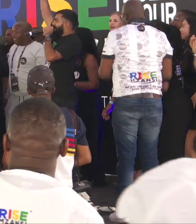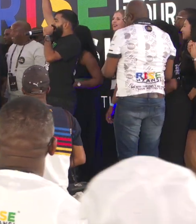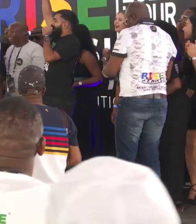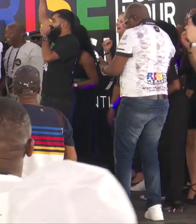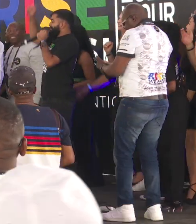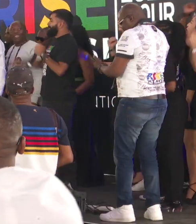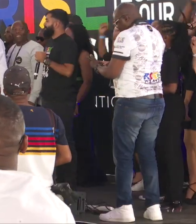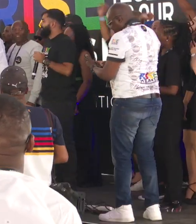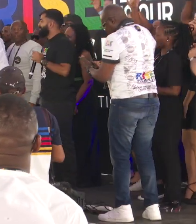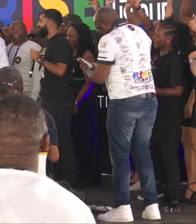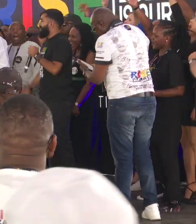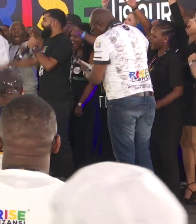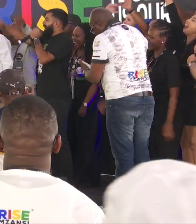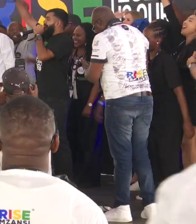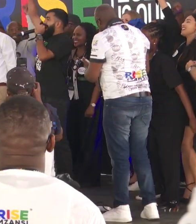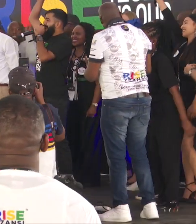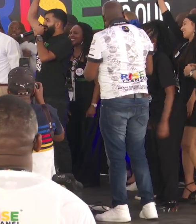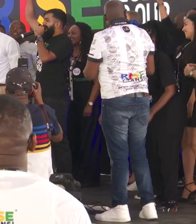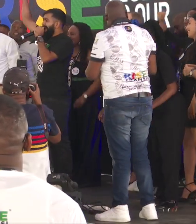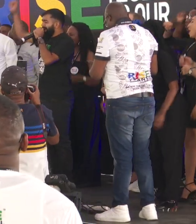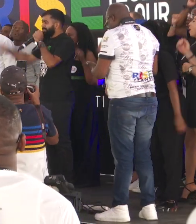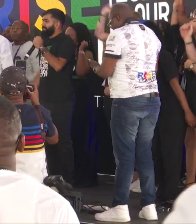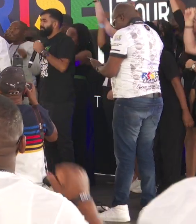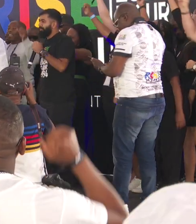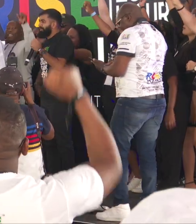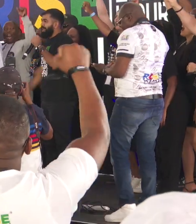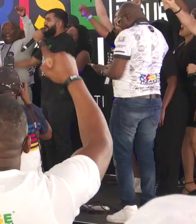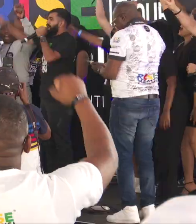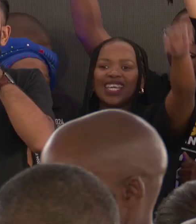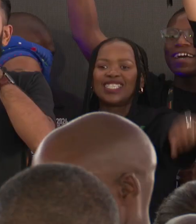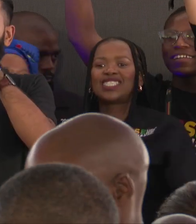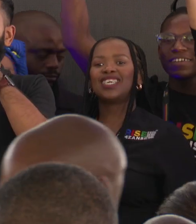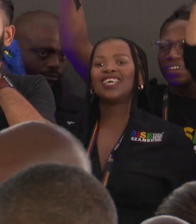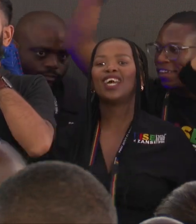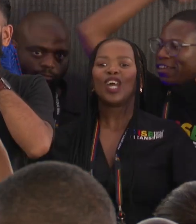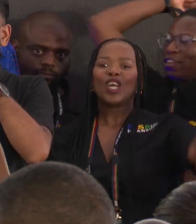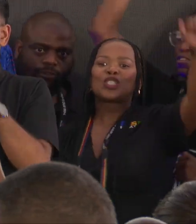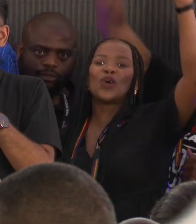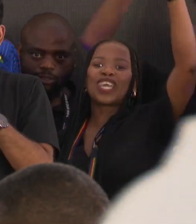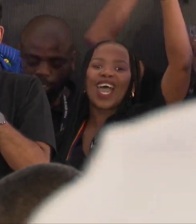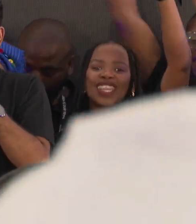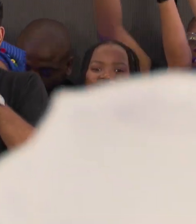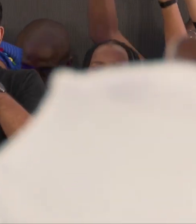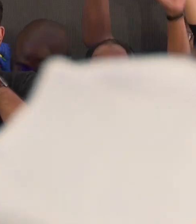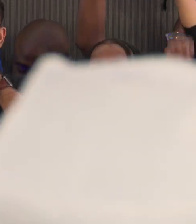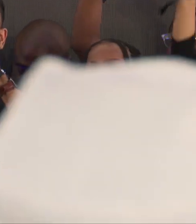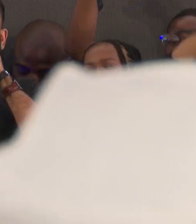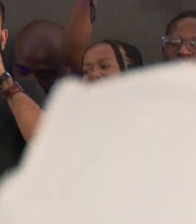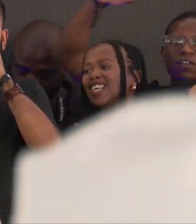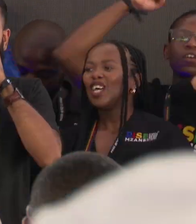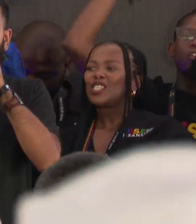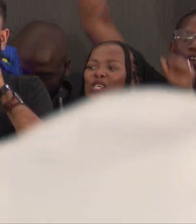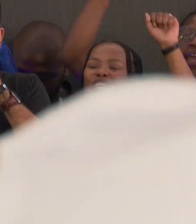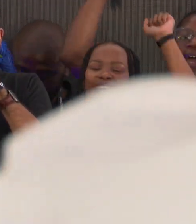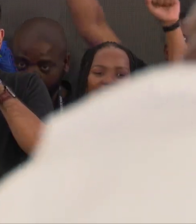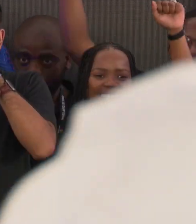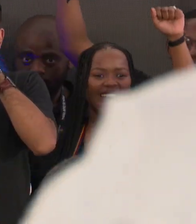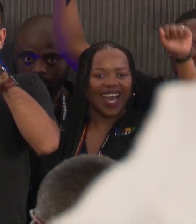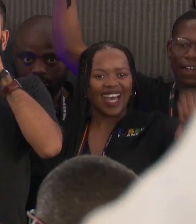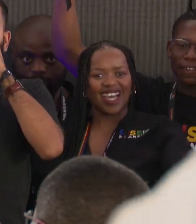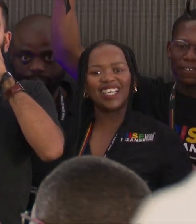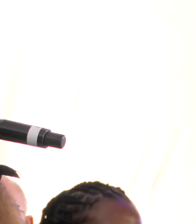I rise, I rise, we rise, we